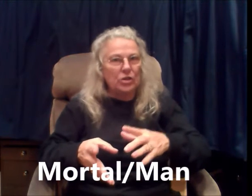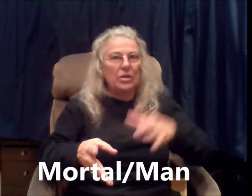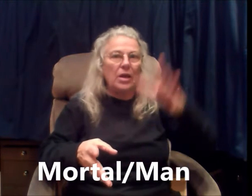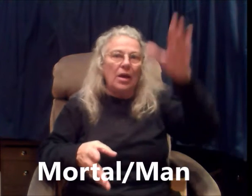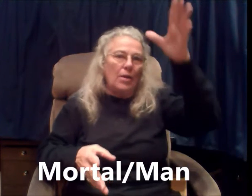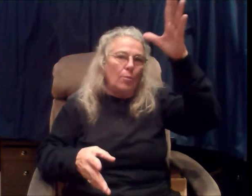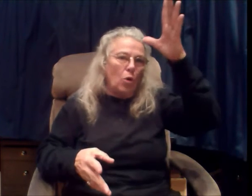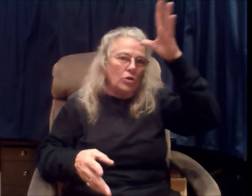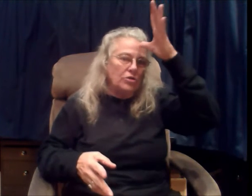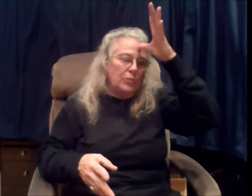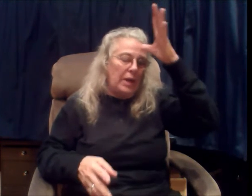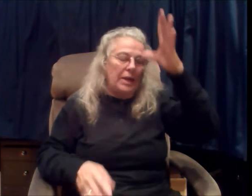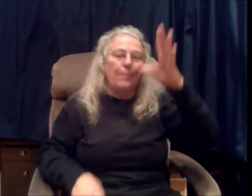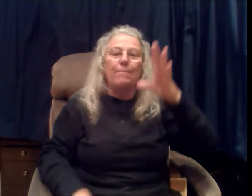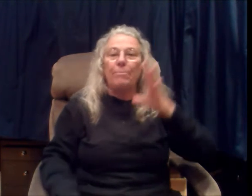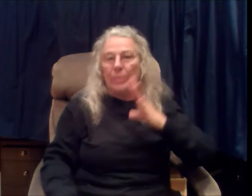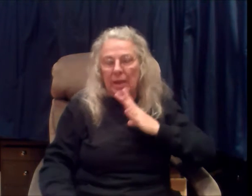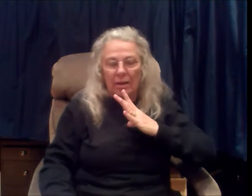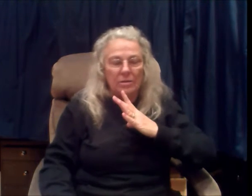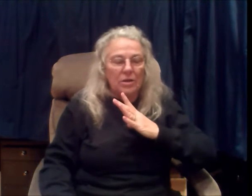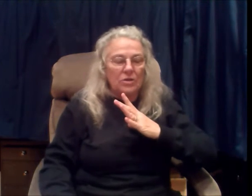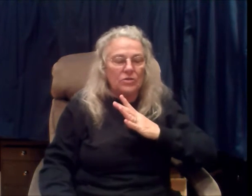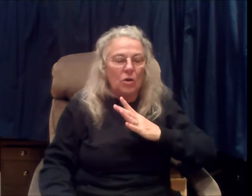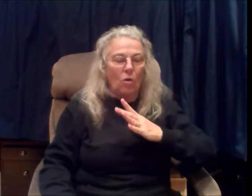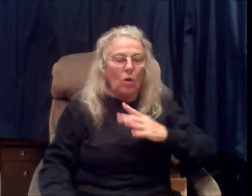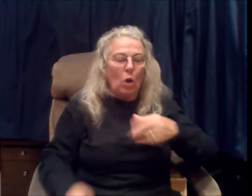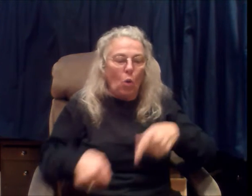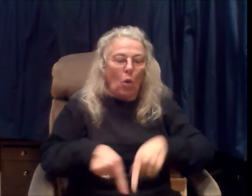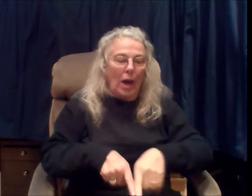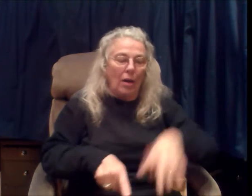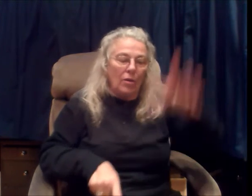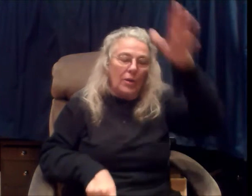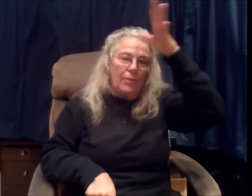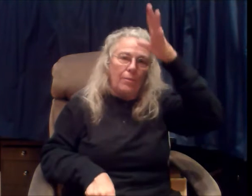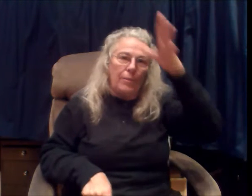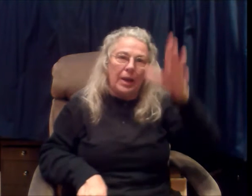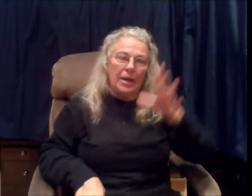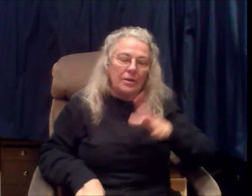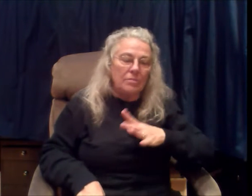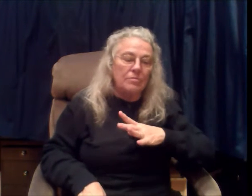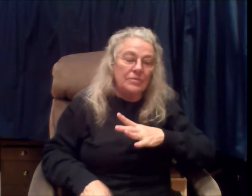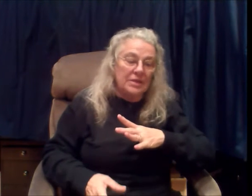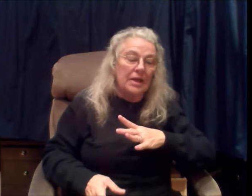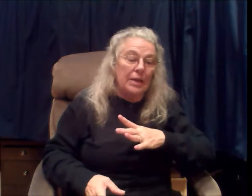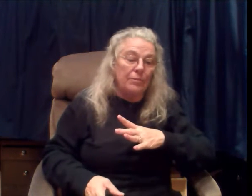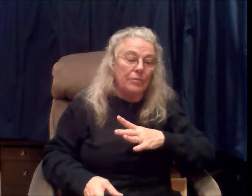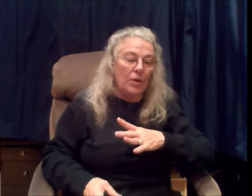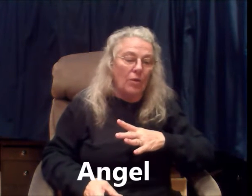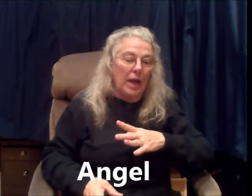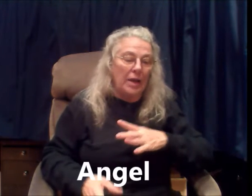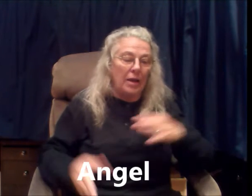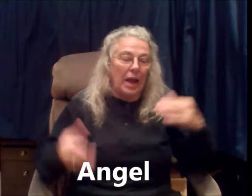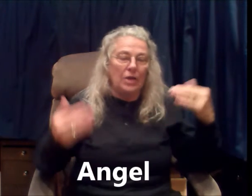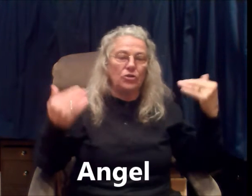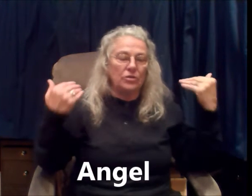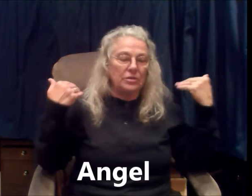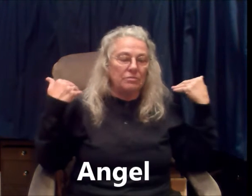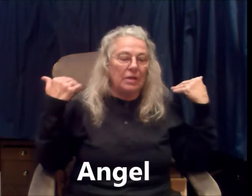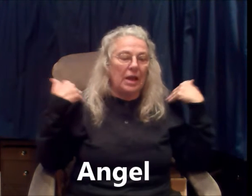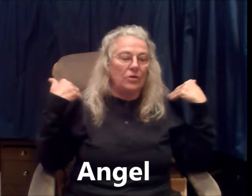translation. Mortals being men. So, while men sleep, okay, angels, and